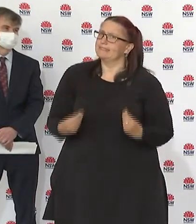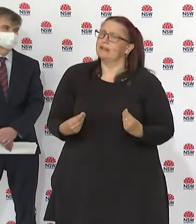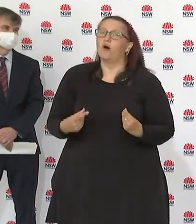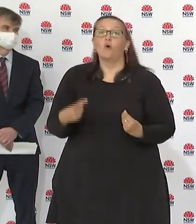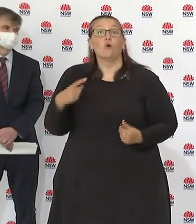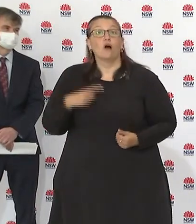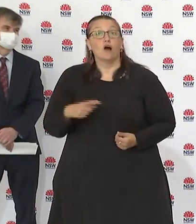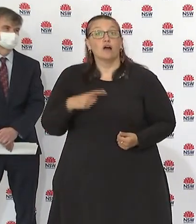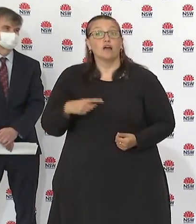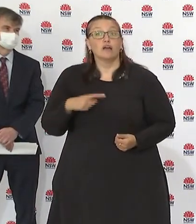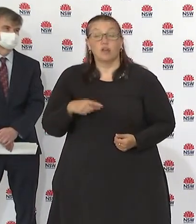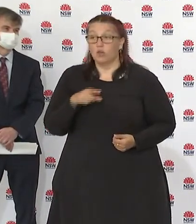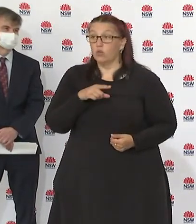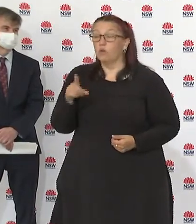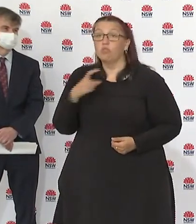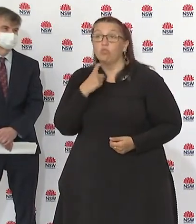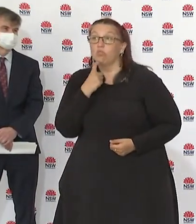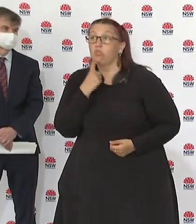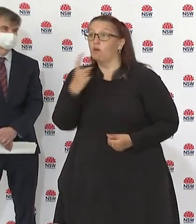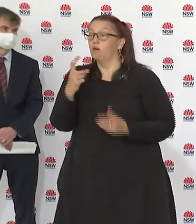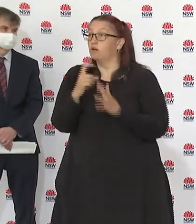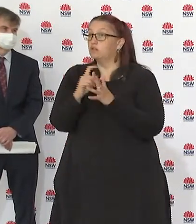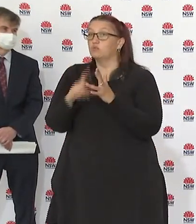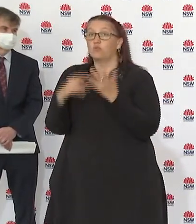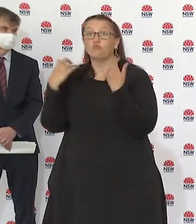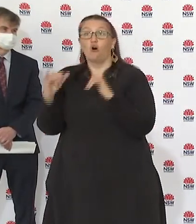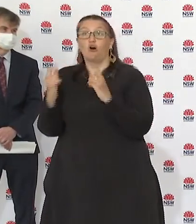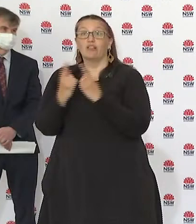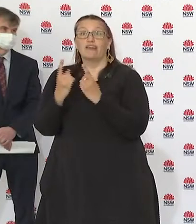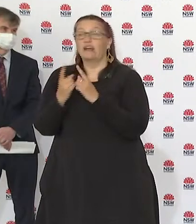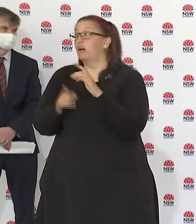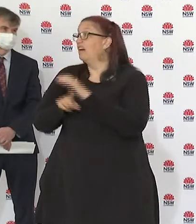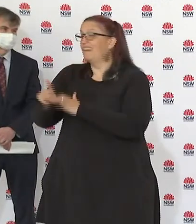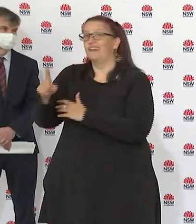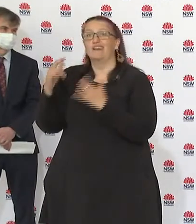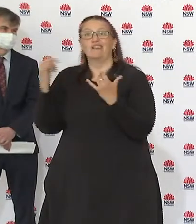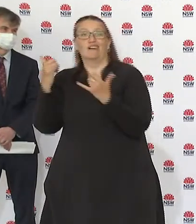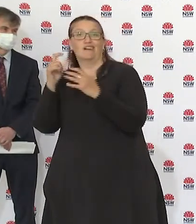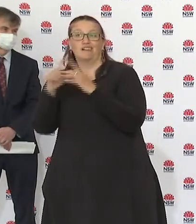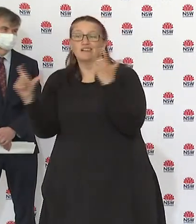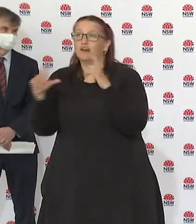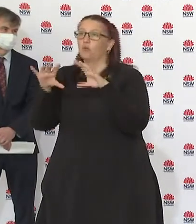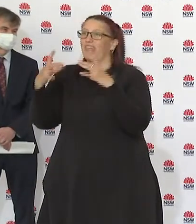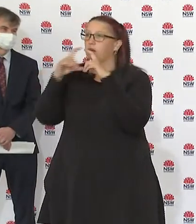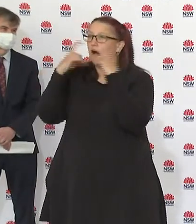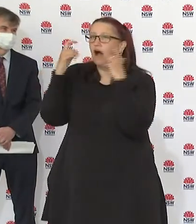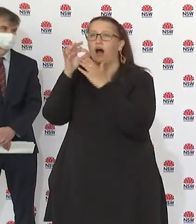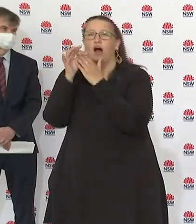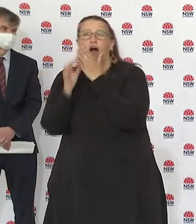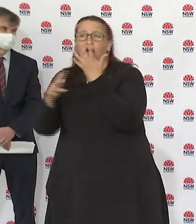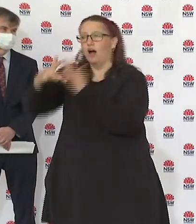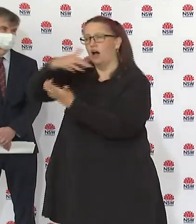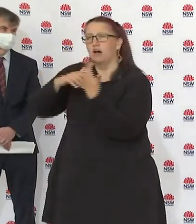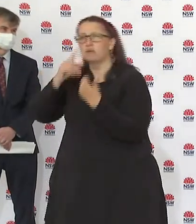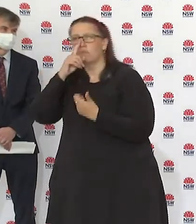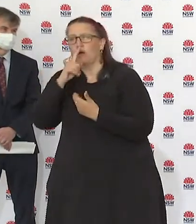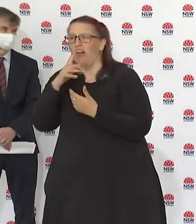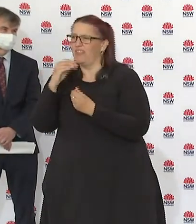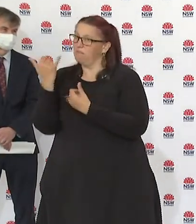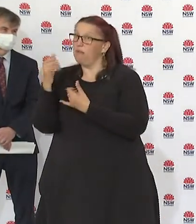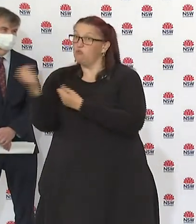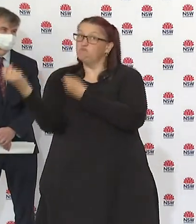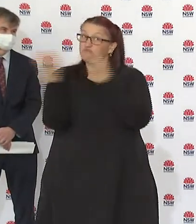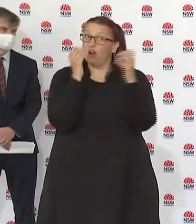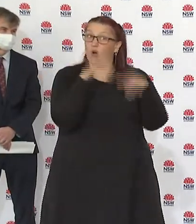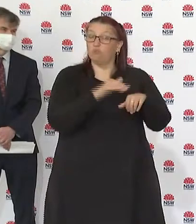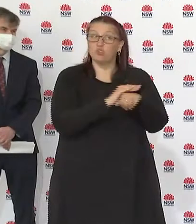would knowingly do the wrong thing and then potentially take the virus home to their loved ones. And that is the strongest message I want to give